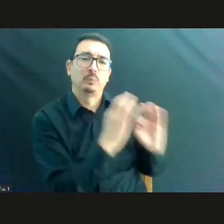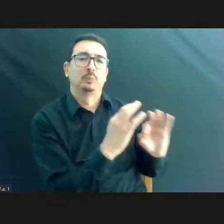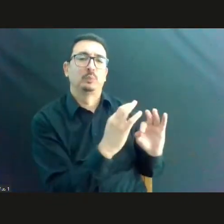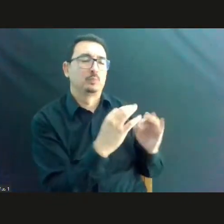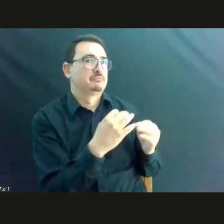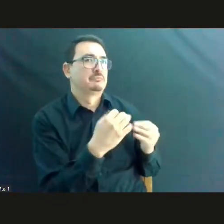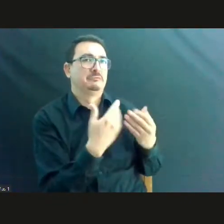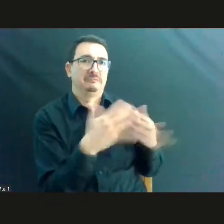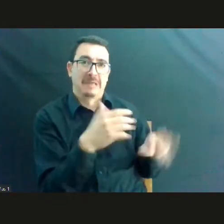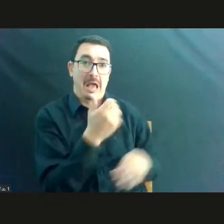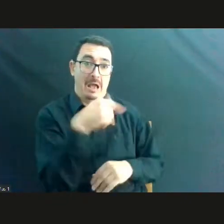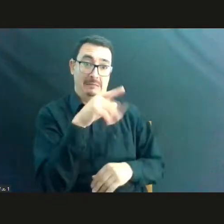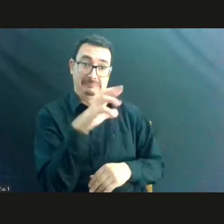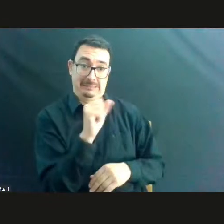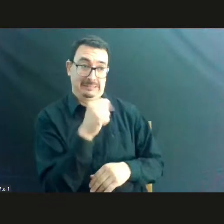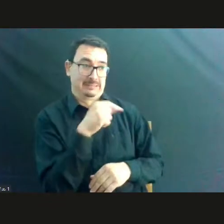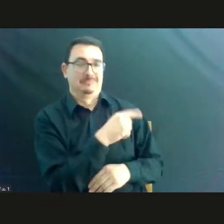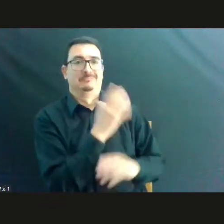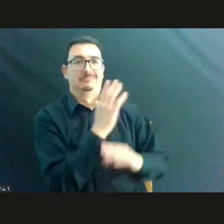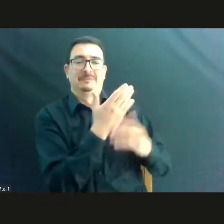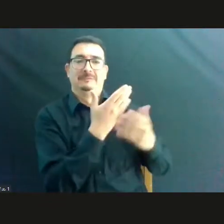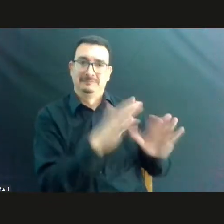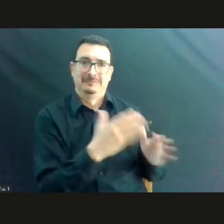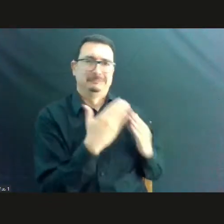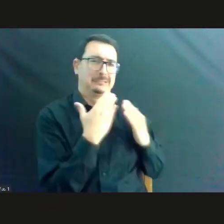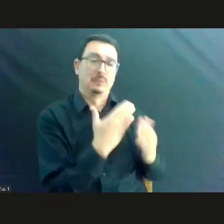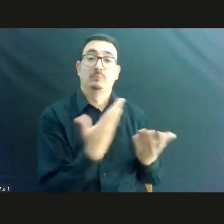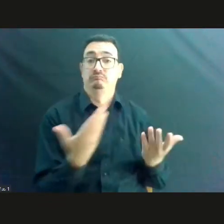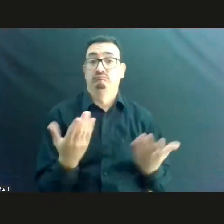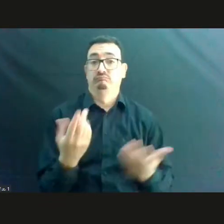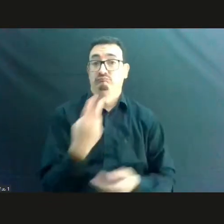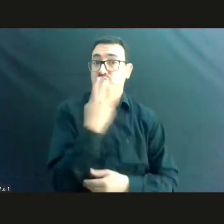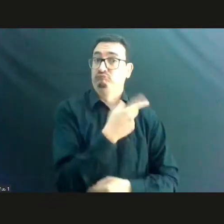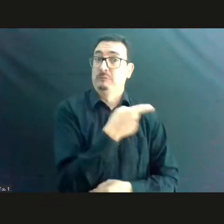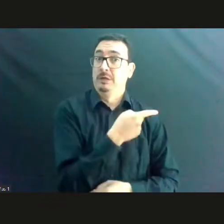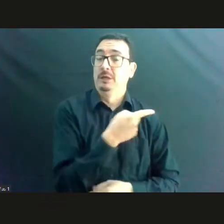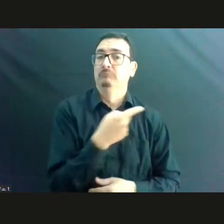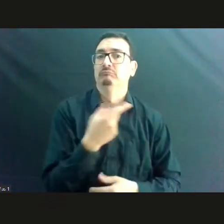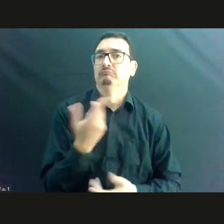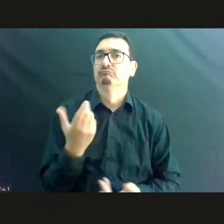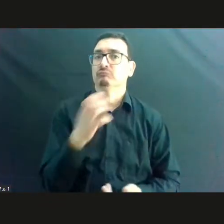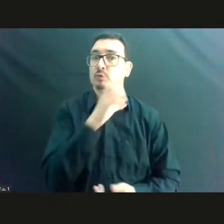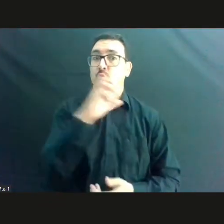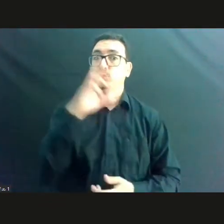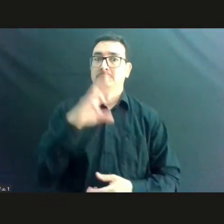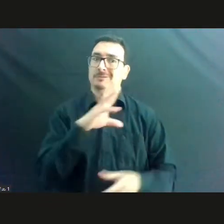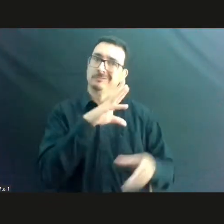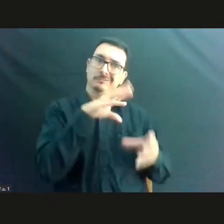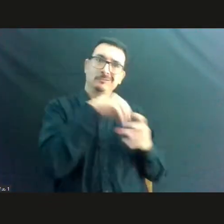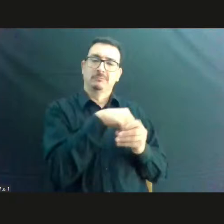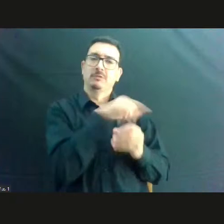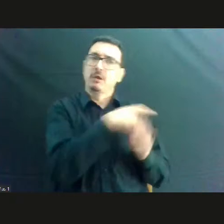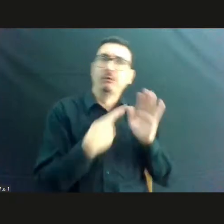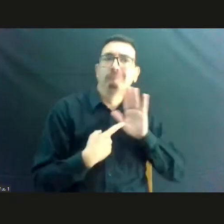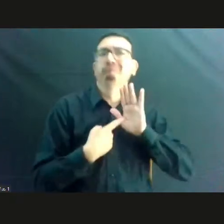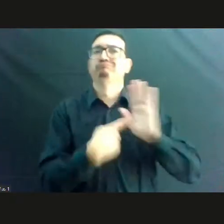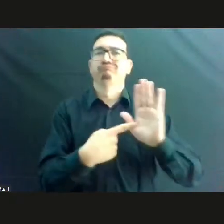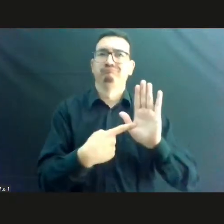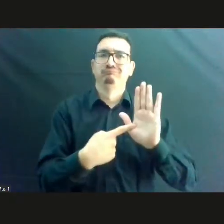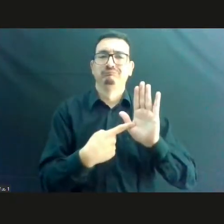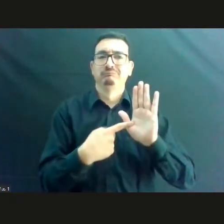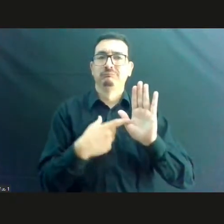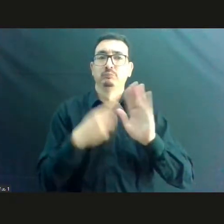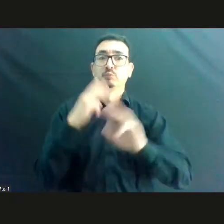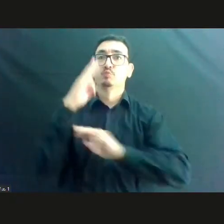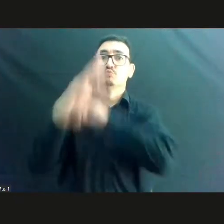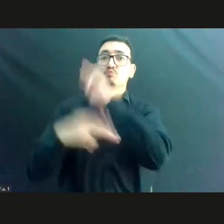clearly he's saying that Costa Rica is an example for the rest of the world to follow in terms of making that transition to services, with now